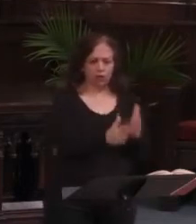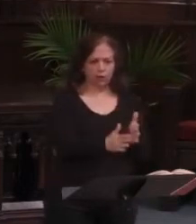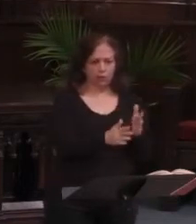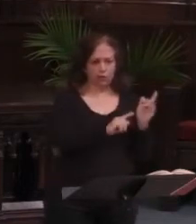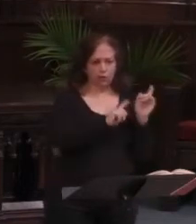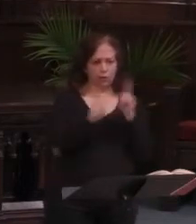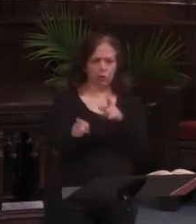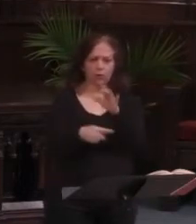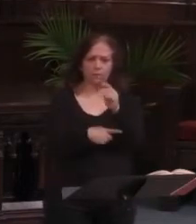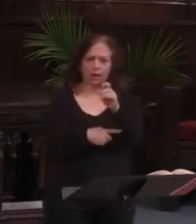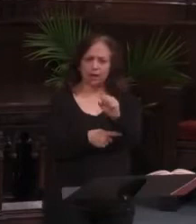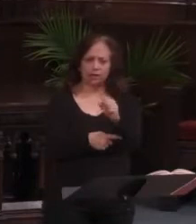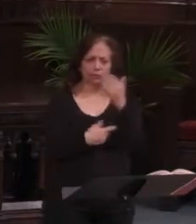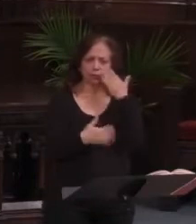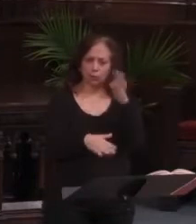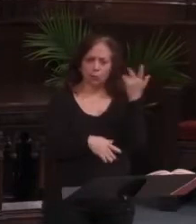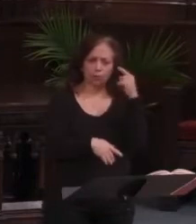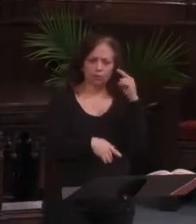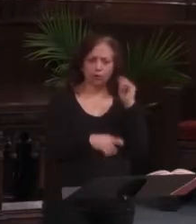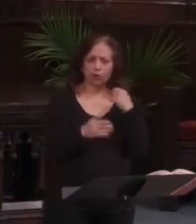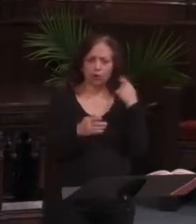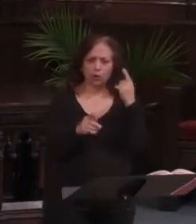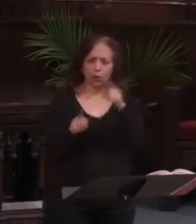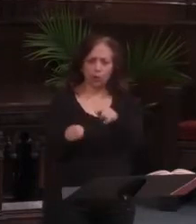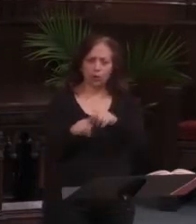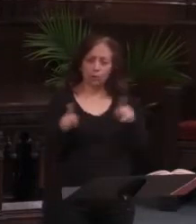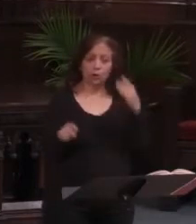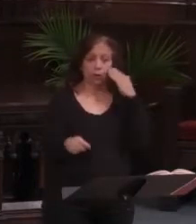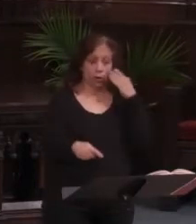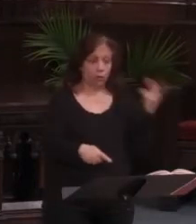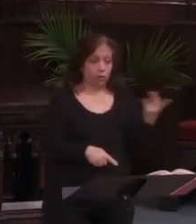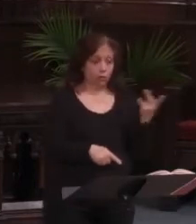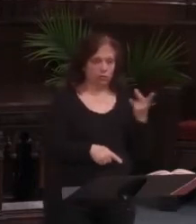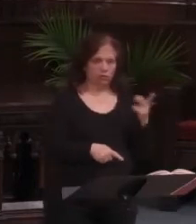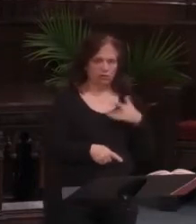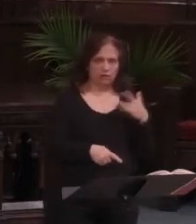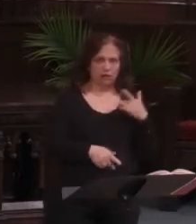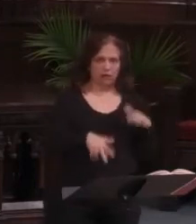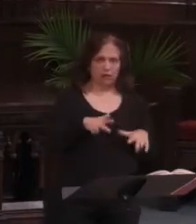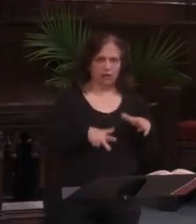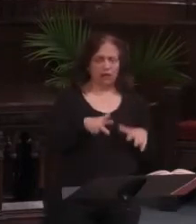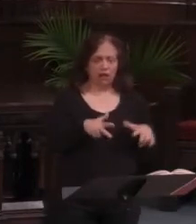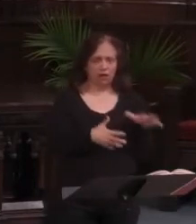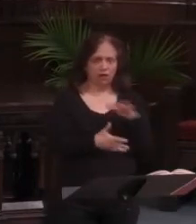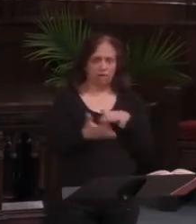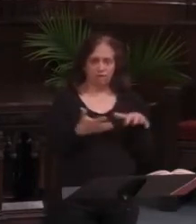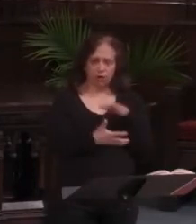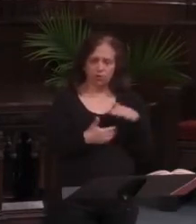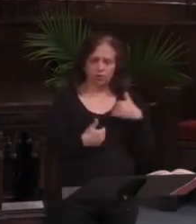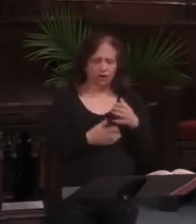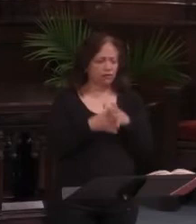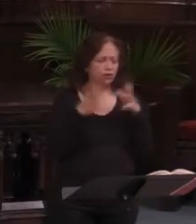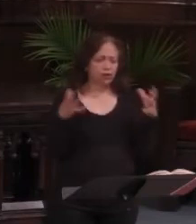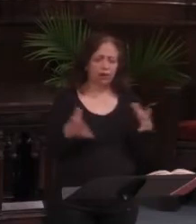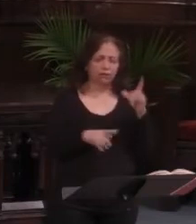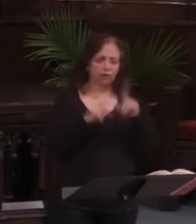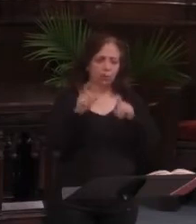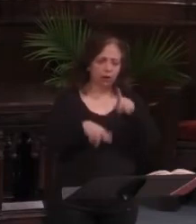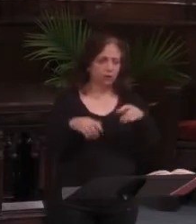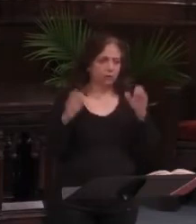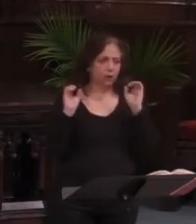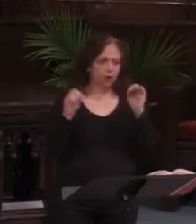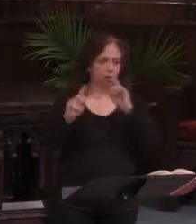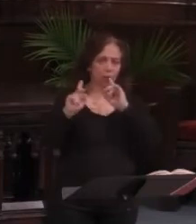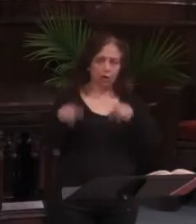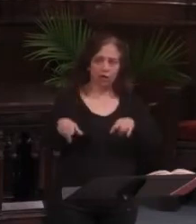they're going, but we do know that they are confused and unsettled. They have a lot of questions and no